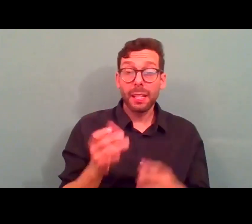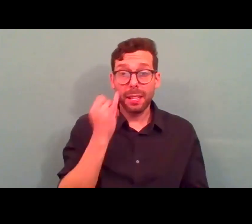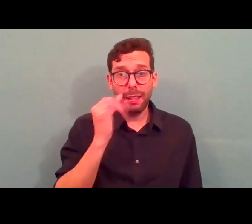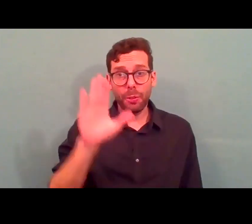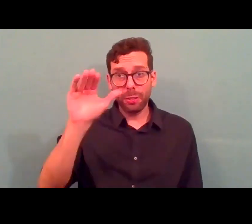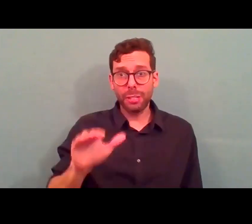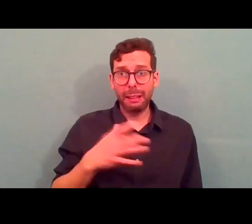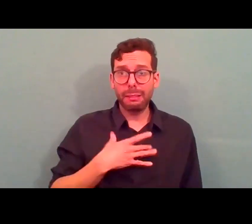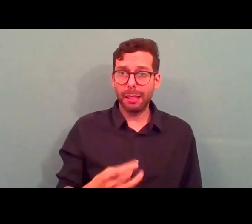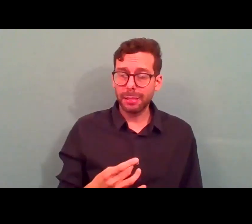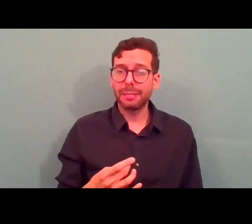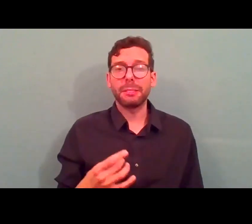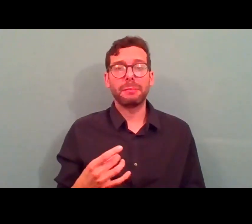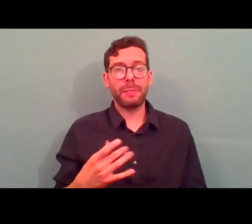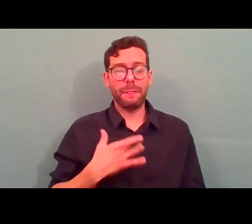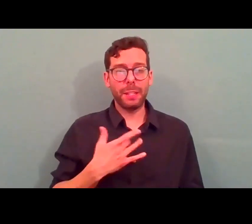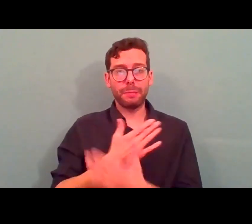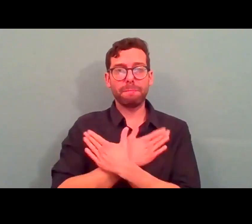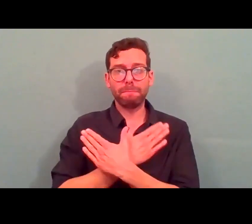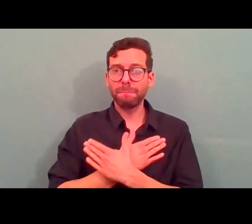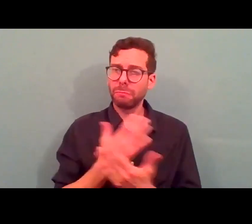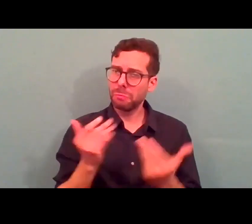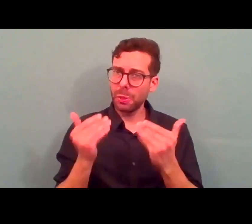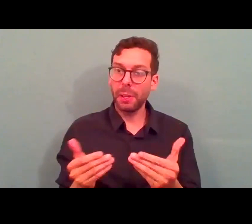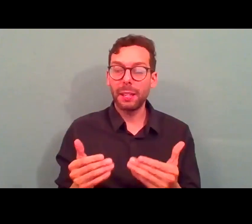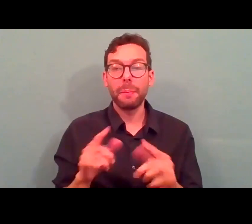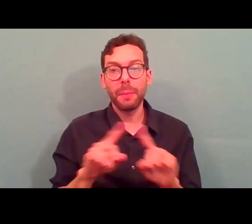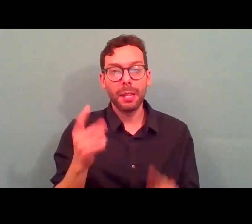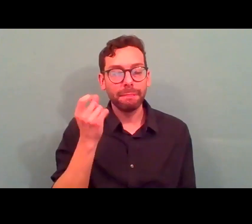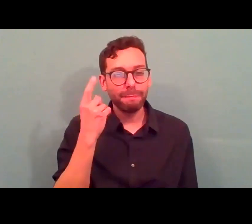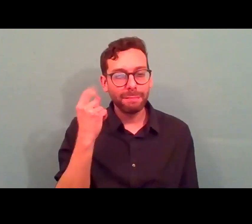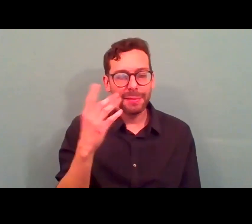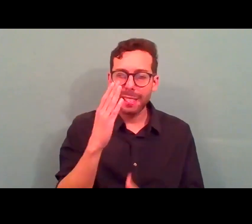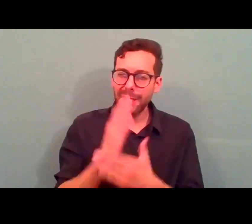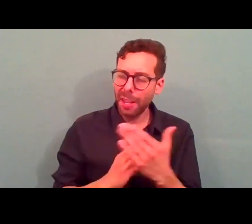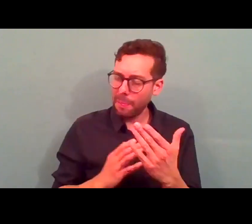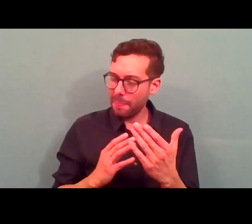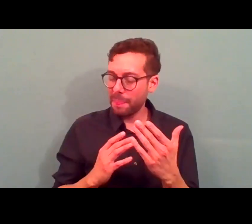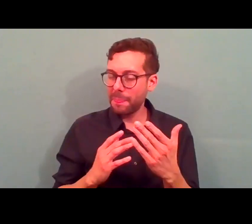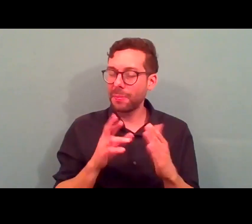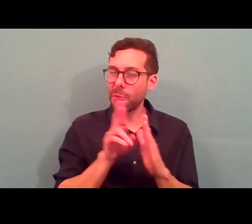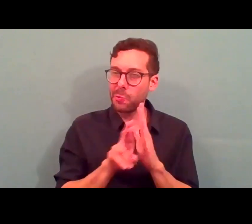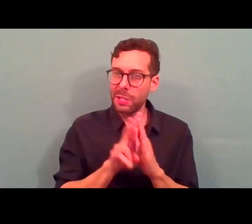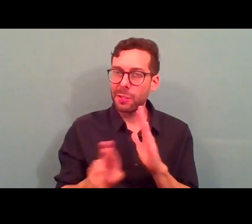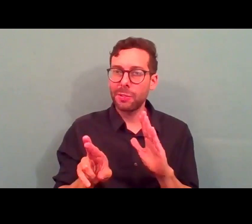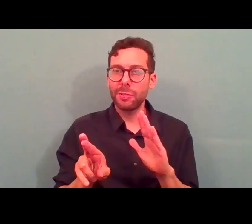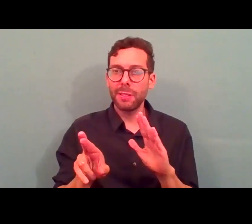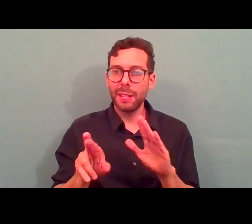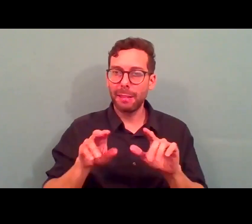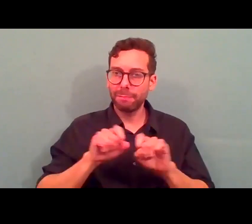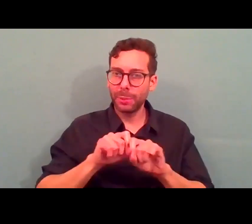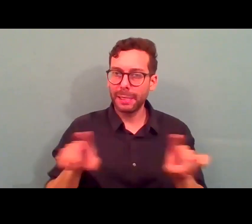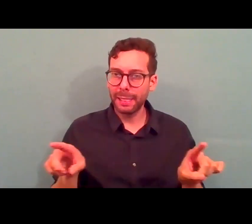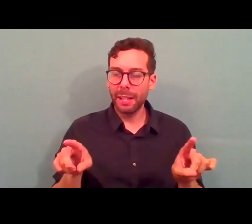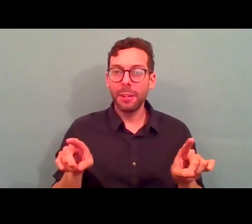Now, I will say there were some random studies that came out about 6 to 7 years ago that did draw some kind of